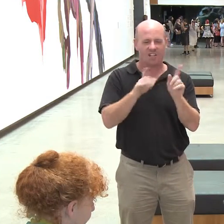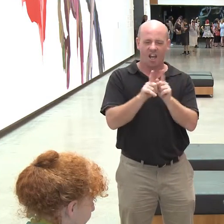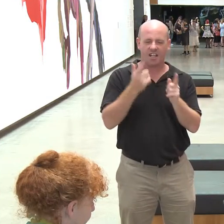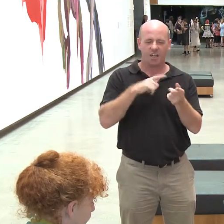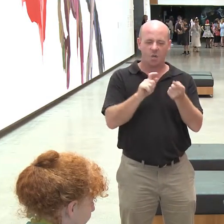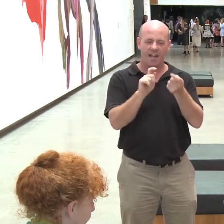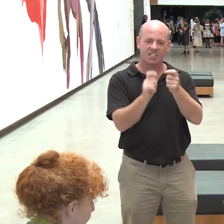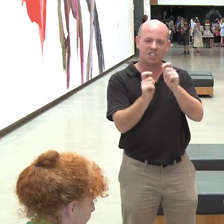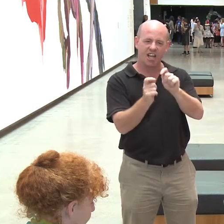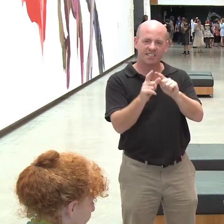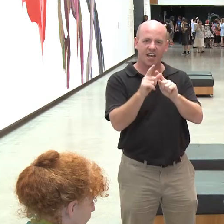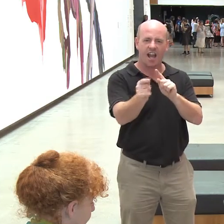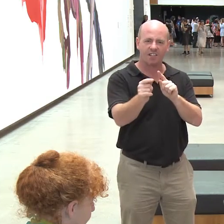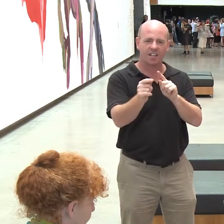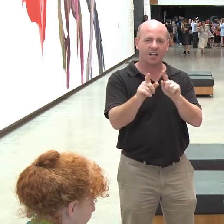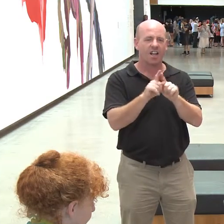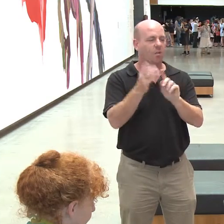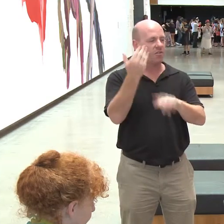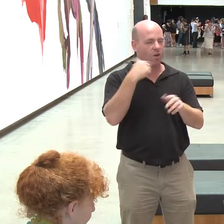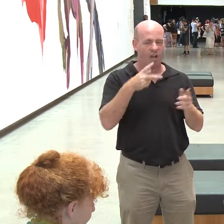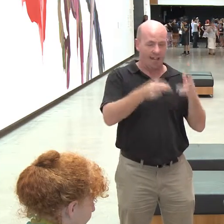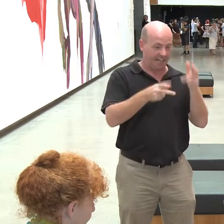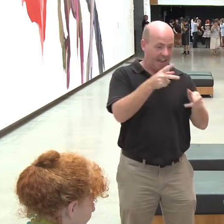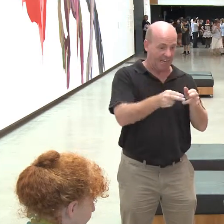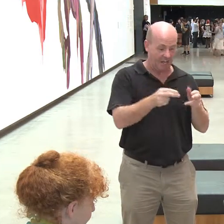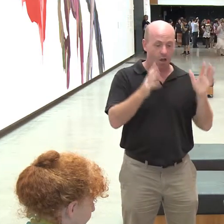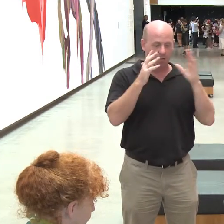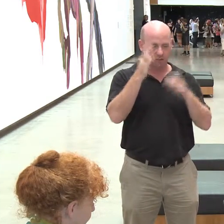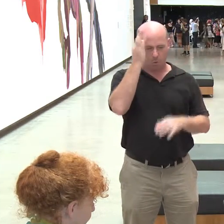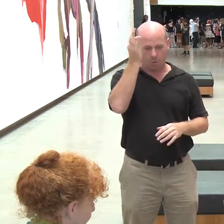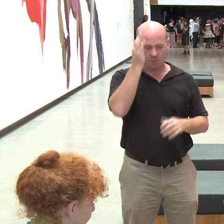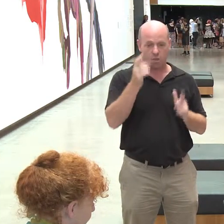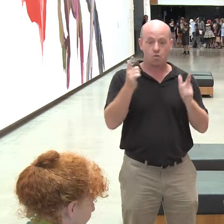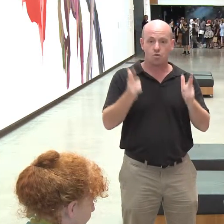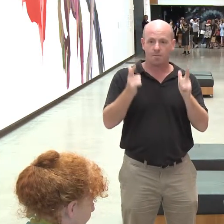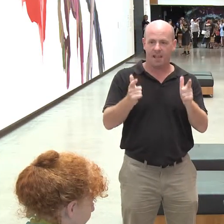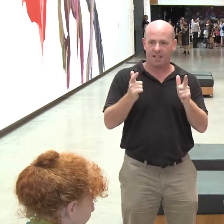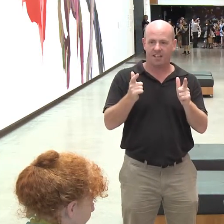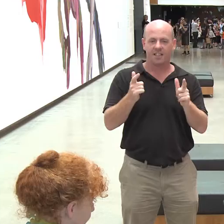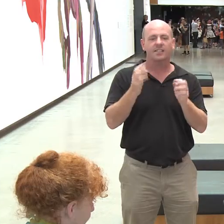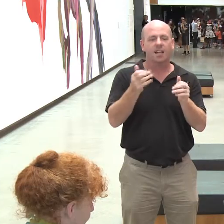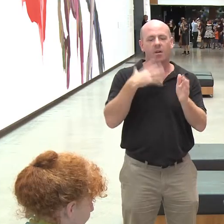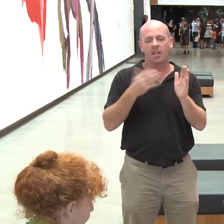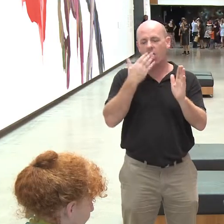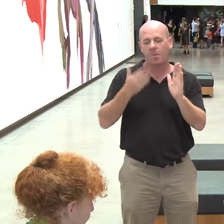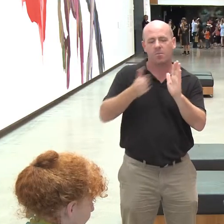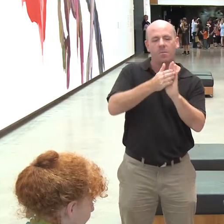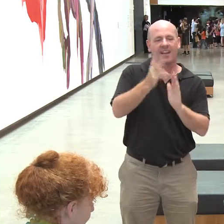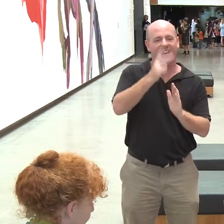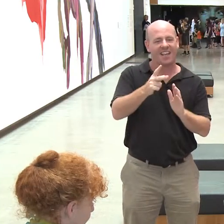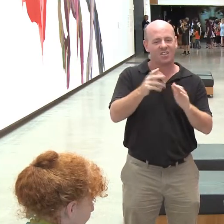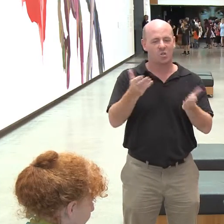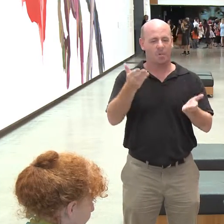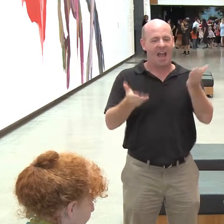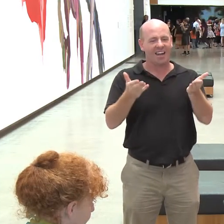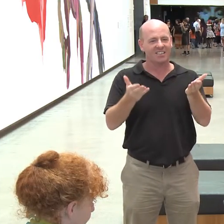So actually, from the mistake that I might have made of cutting out too many circles, of needing to actually add some back in. And then choosing to add some